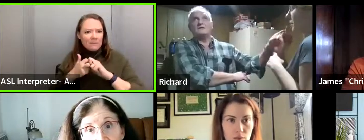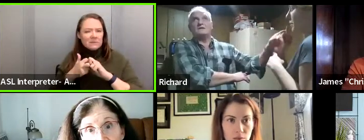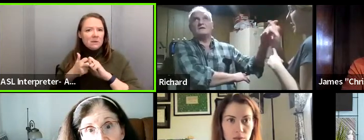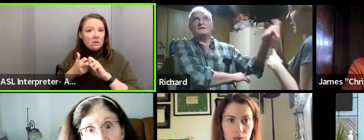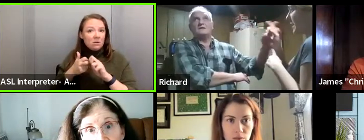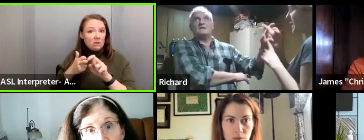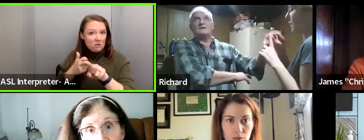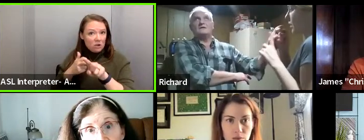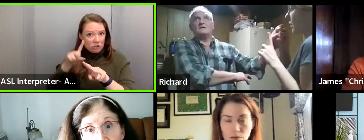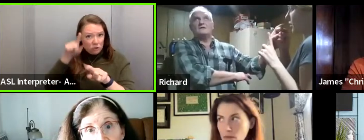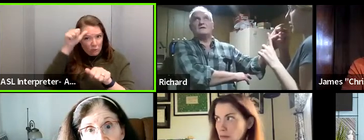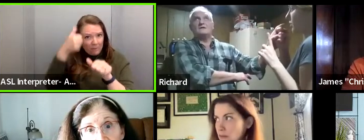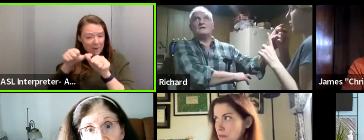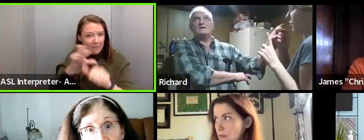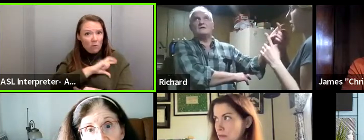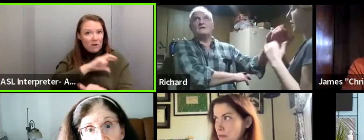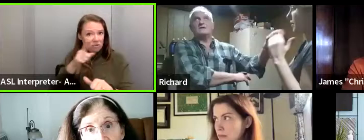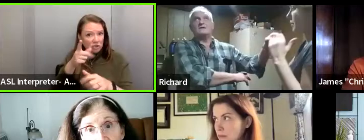You remember?